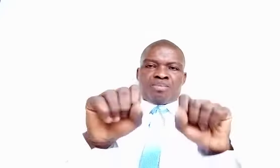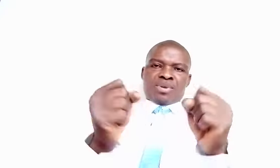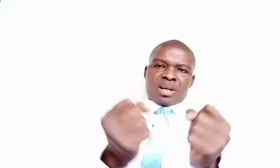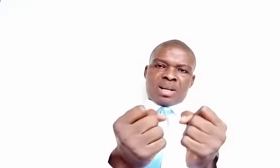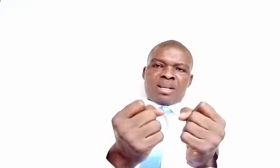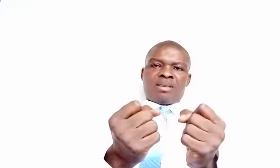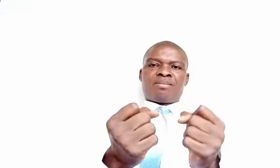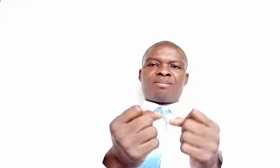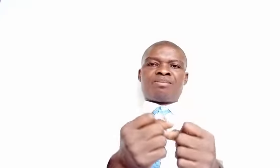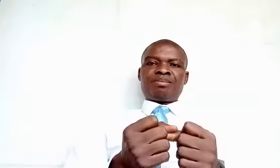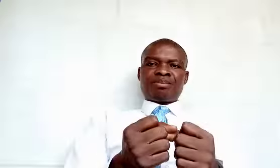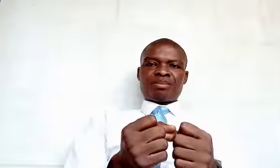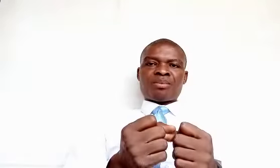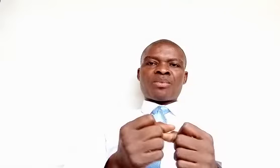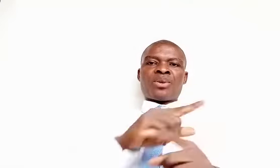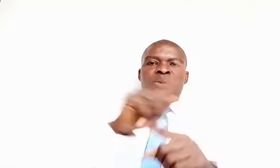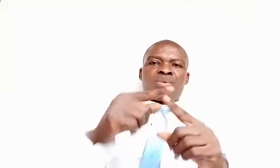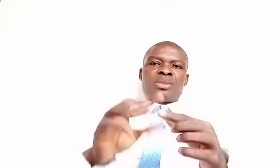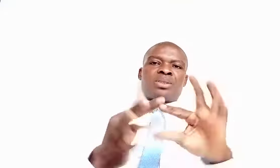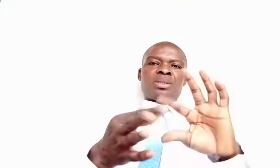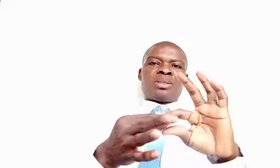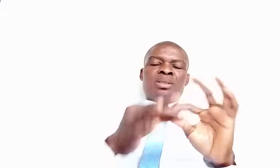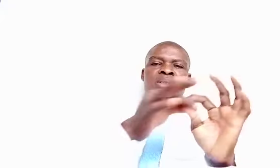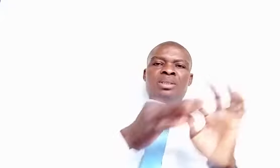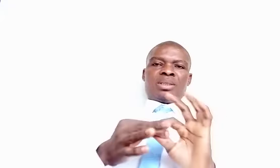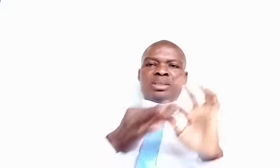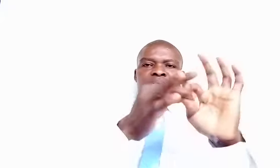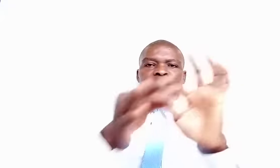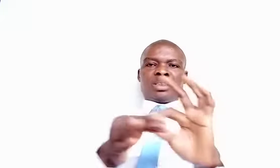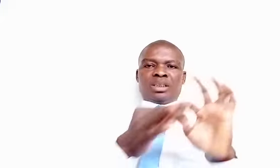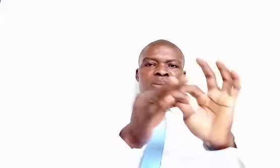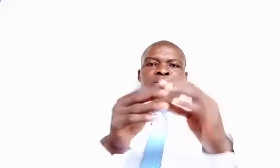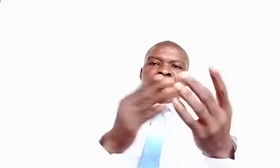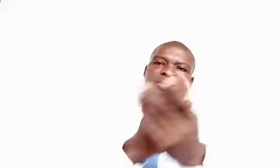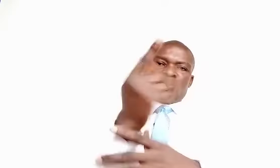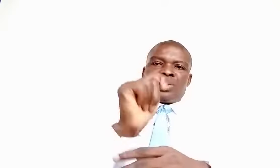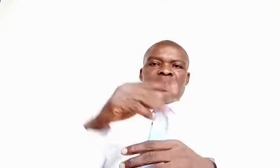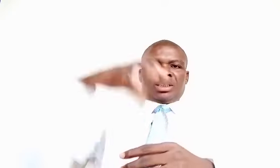relationship between the Sun and other planets.